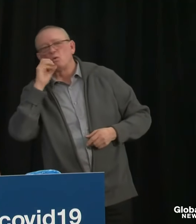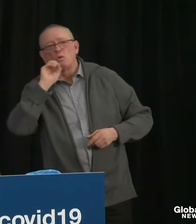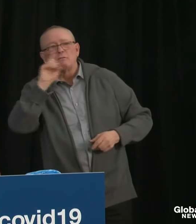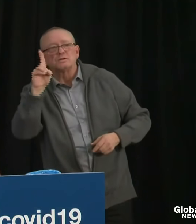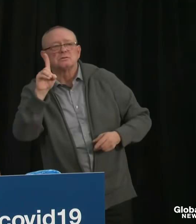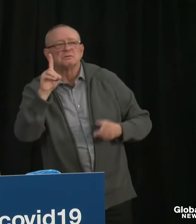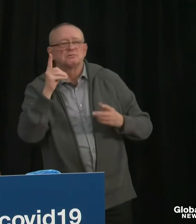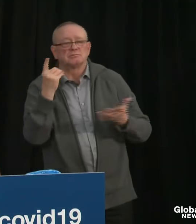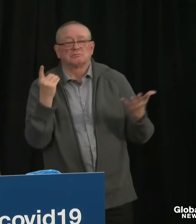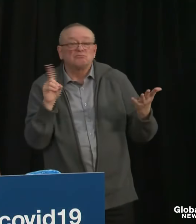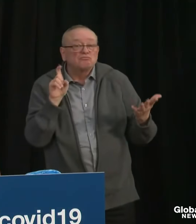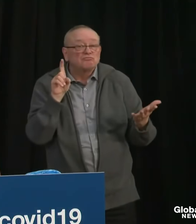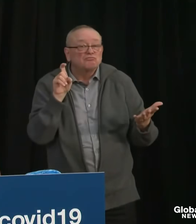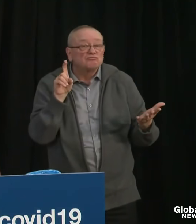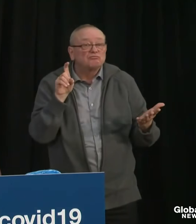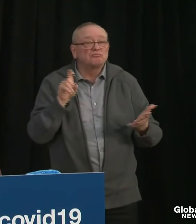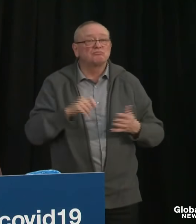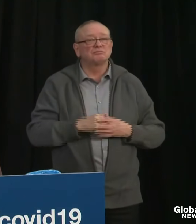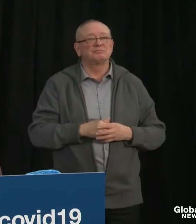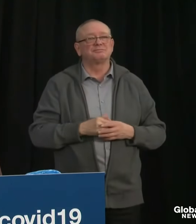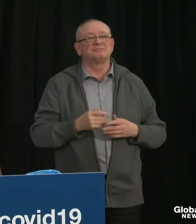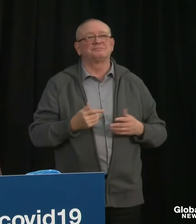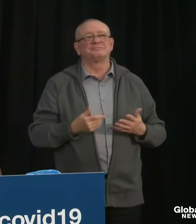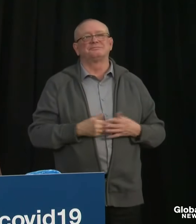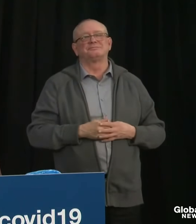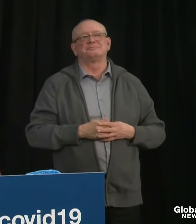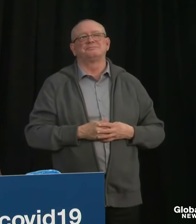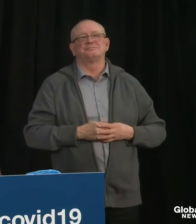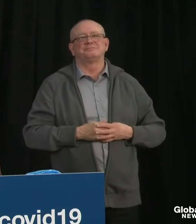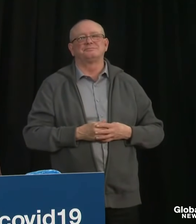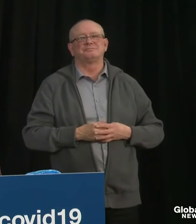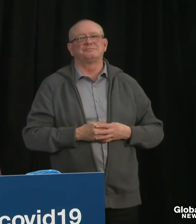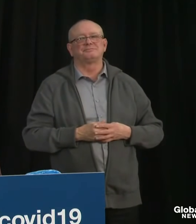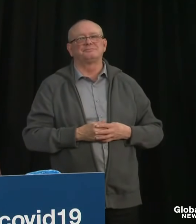payment. You know, I understand that the